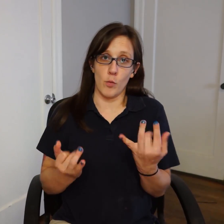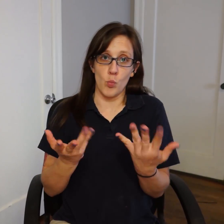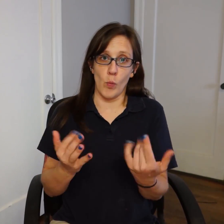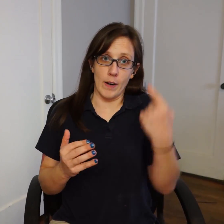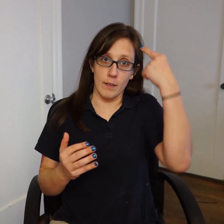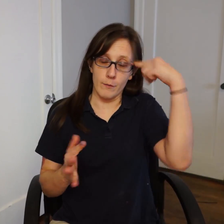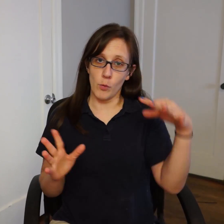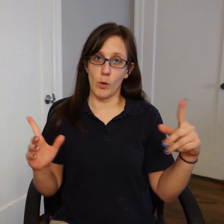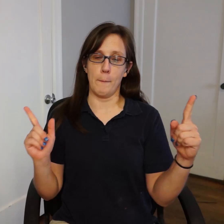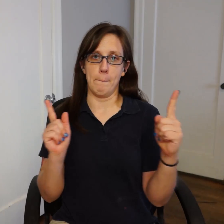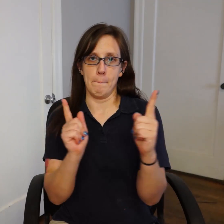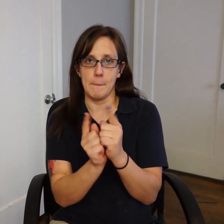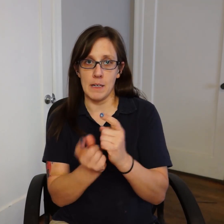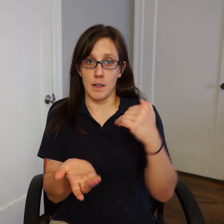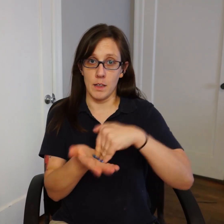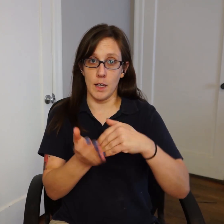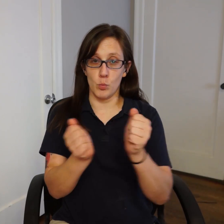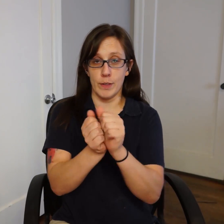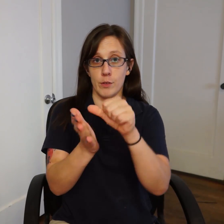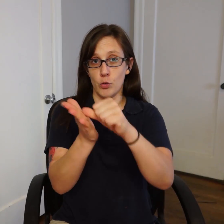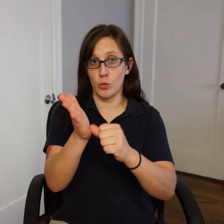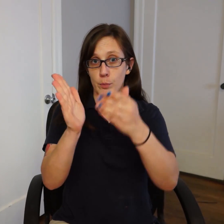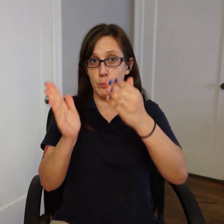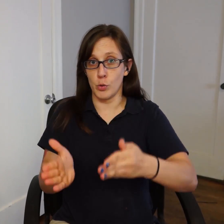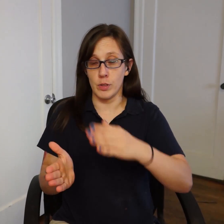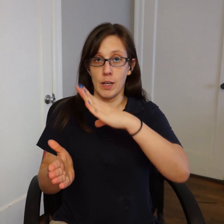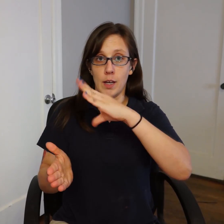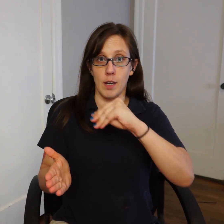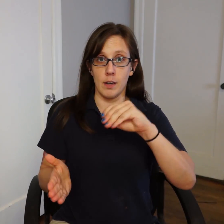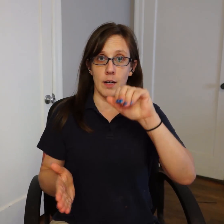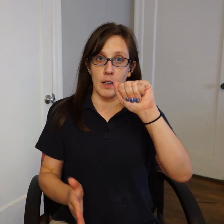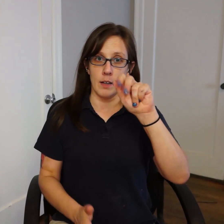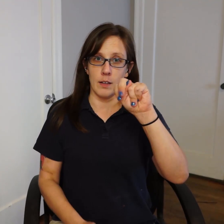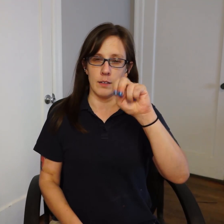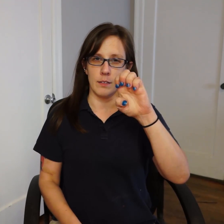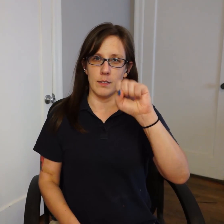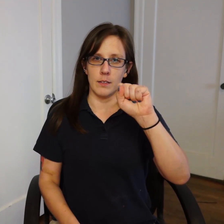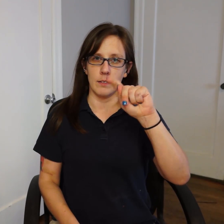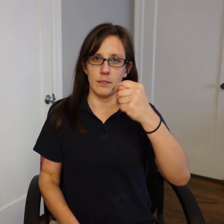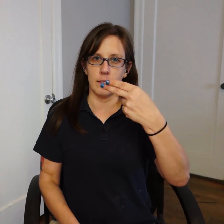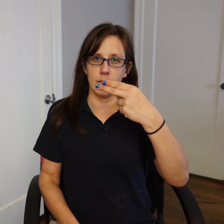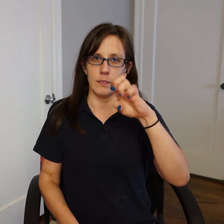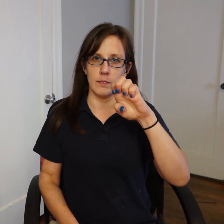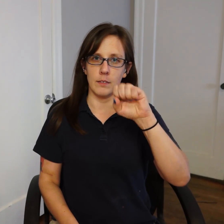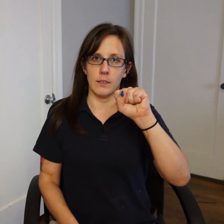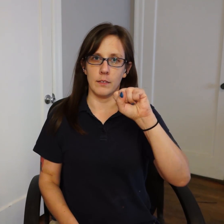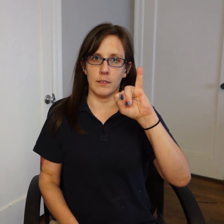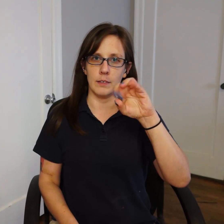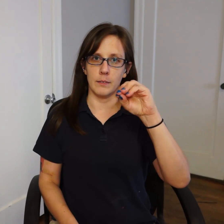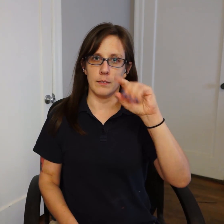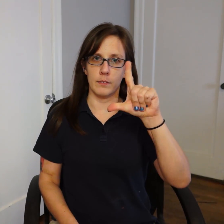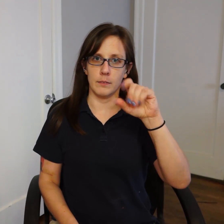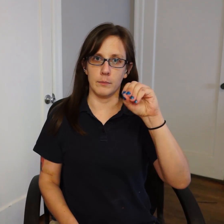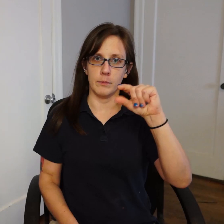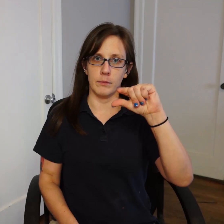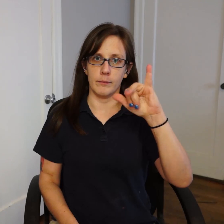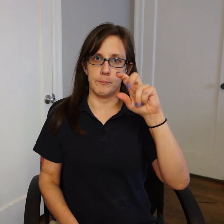I've already done those 5 steps that I told you about, and now I'm waiting to meet again with the surgeon and the